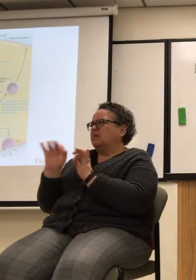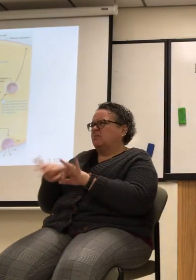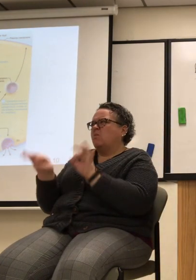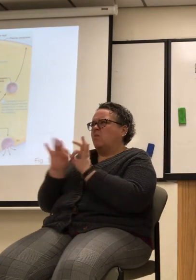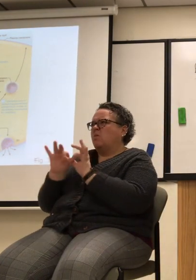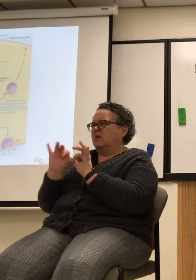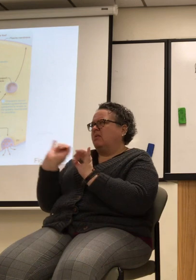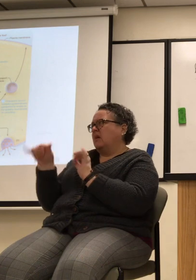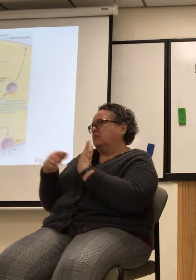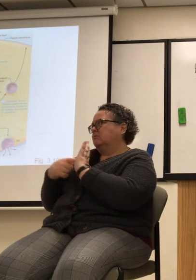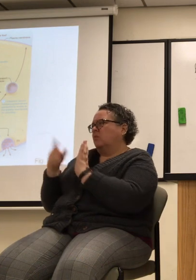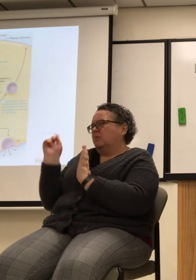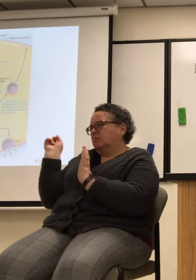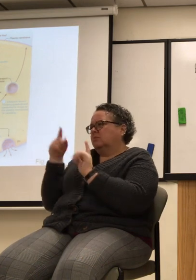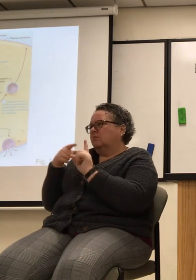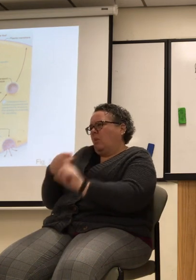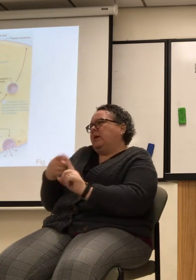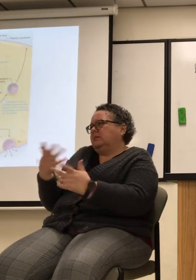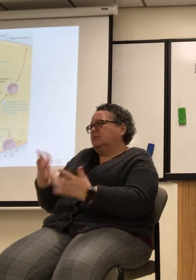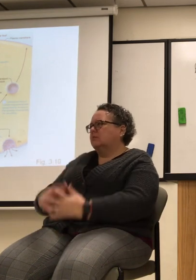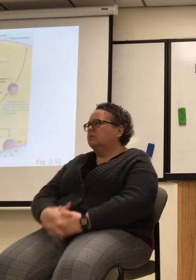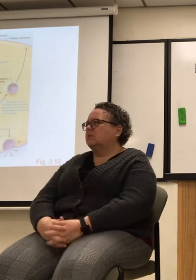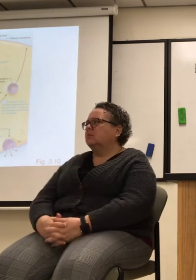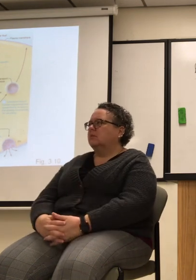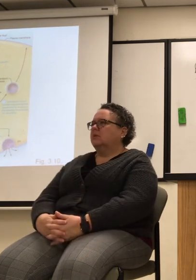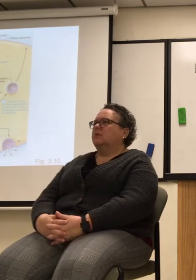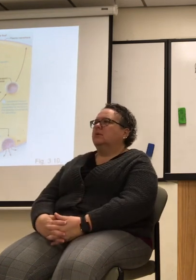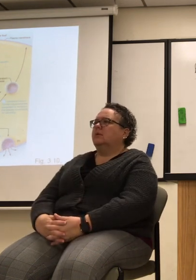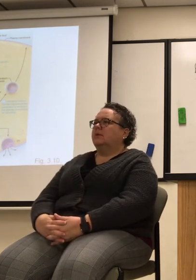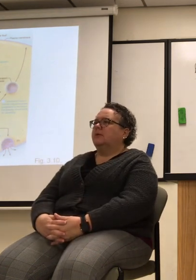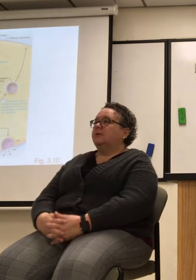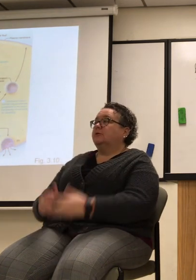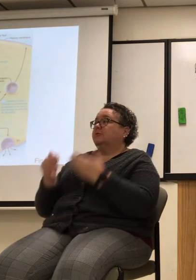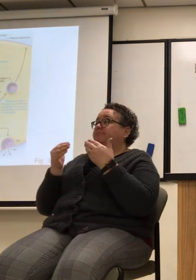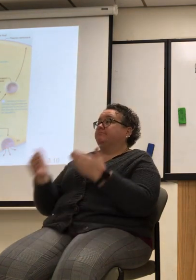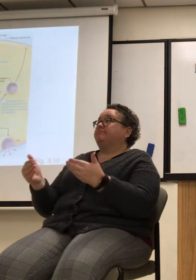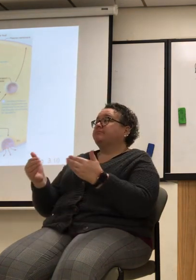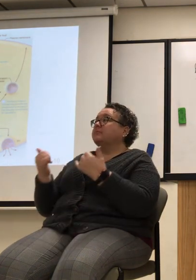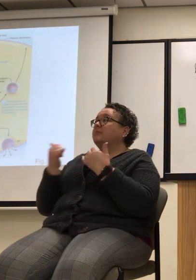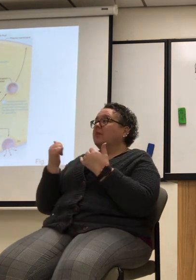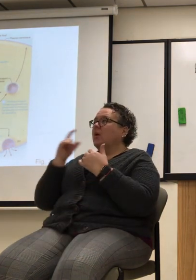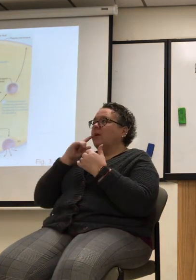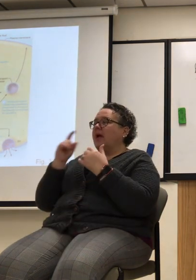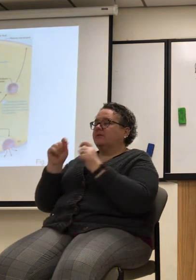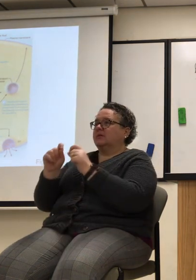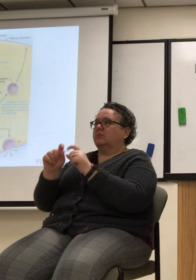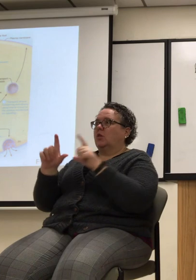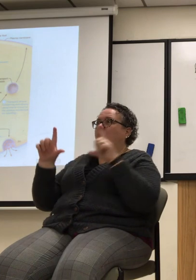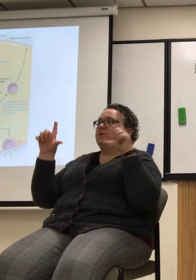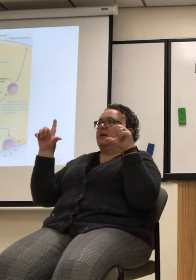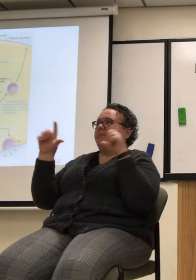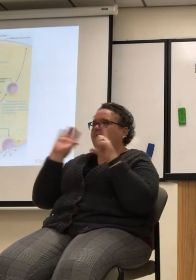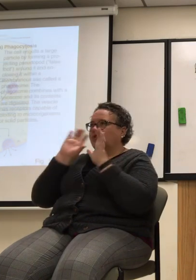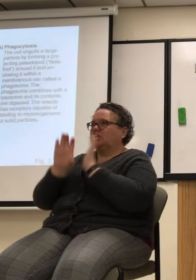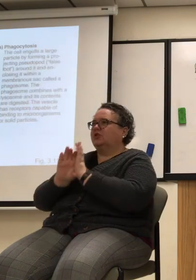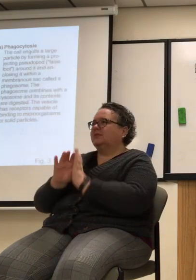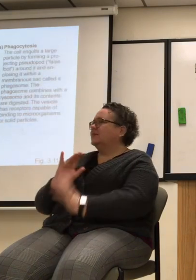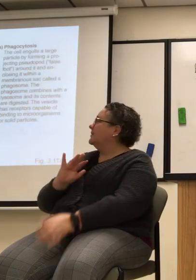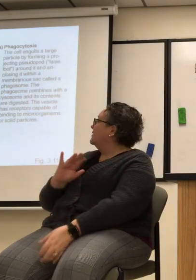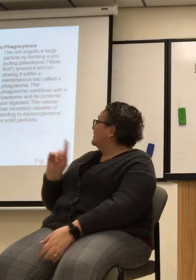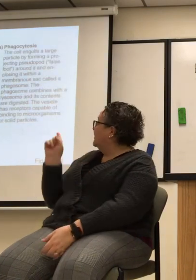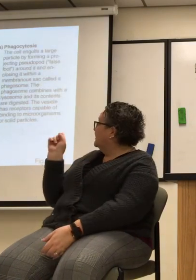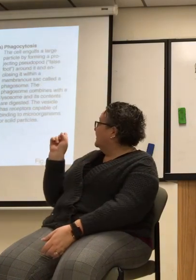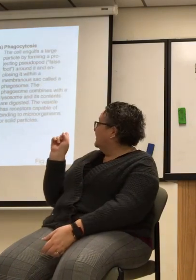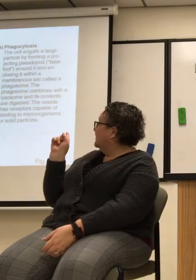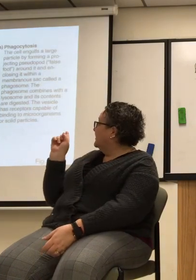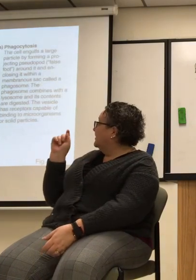that's what that's showing. Well, let's move on. They have some close-up pictures. Here's a close-up